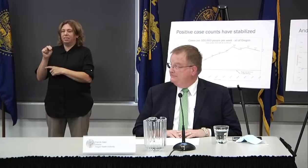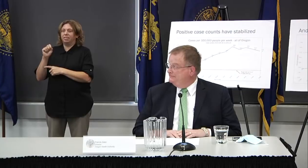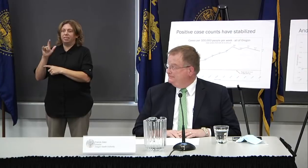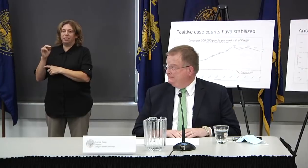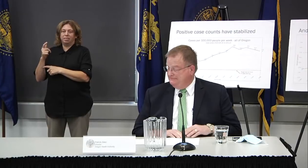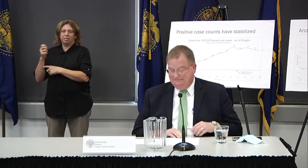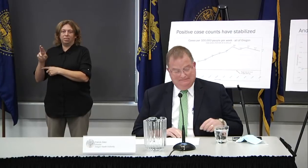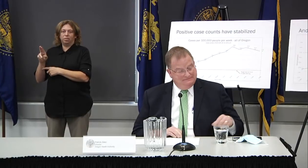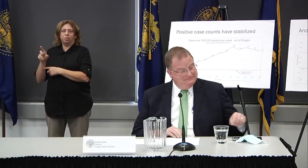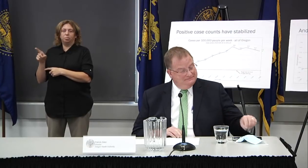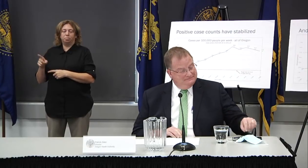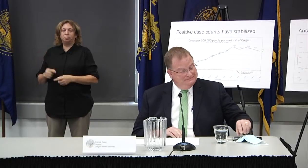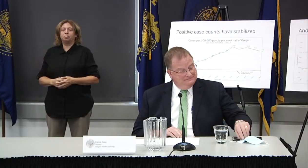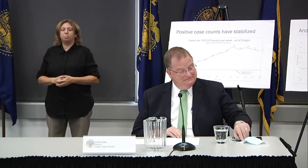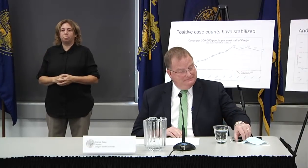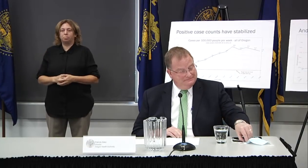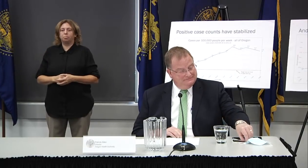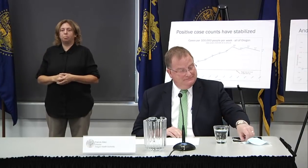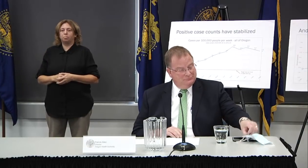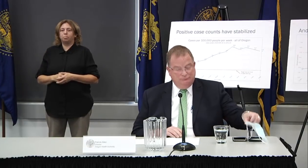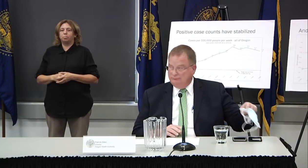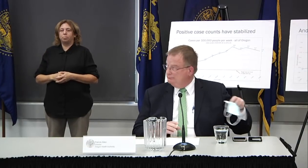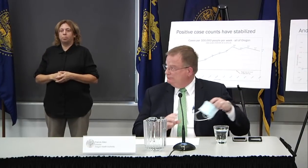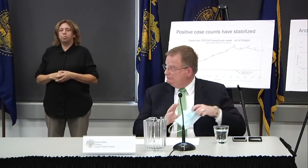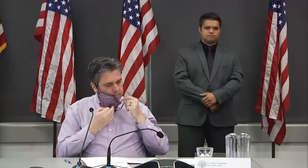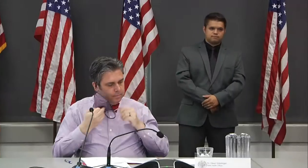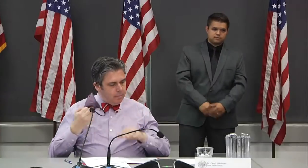data. Thank you, Director Allen.